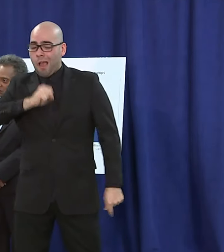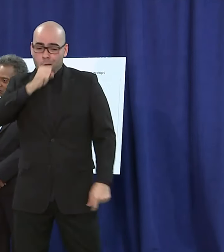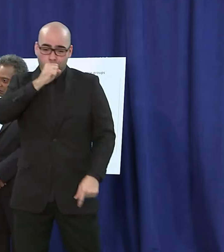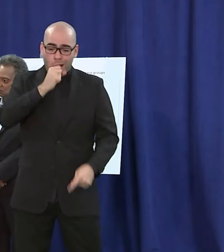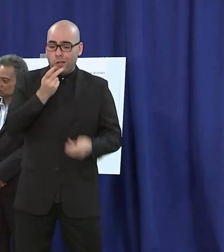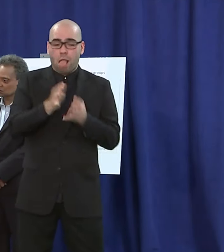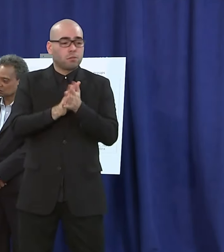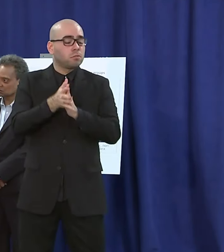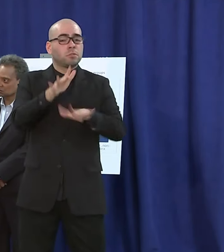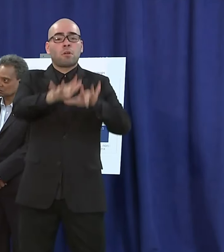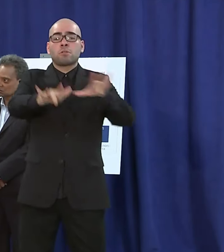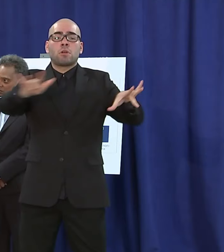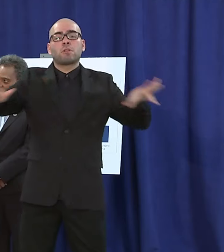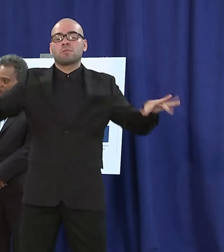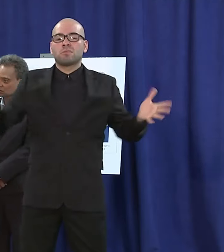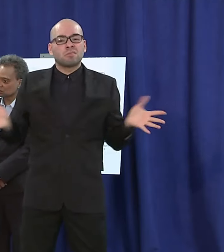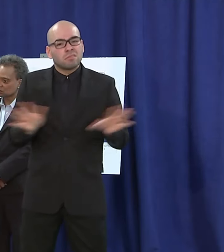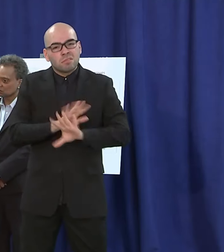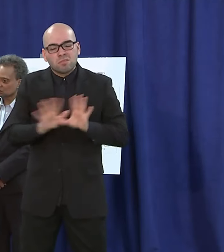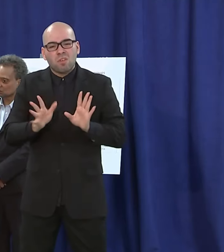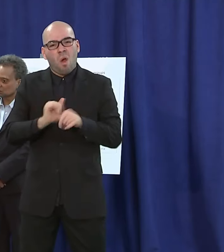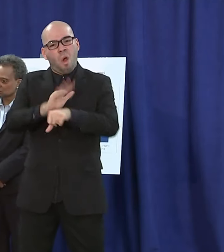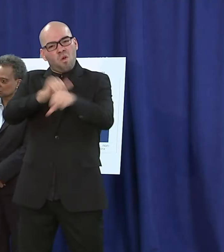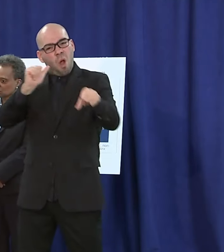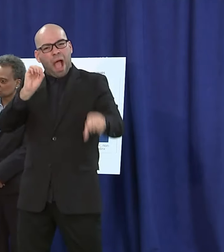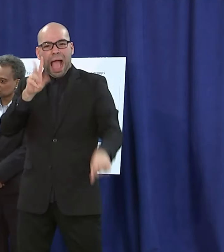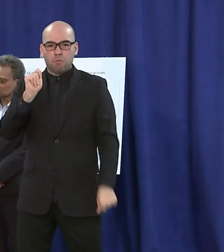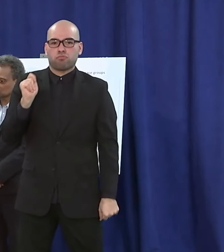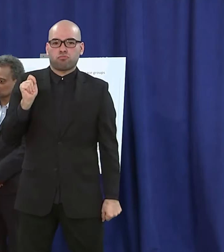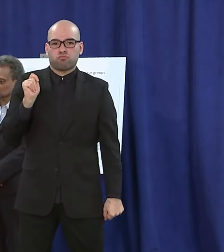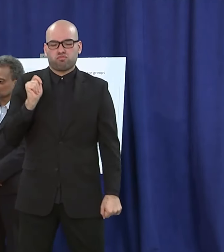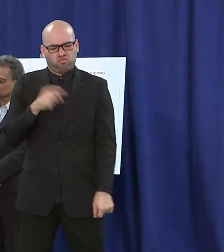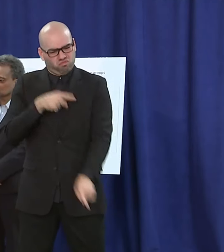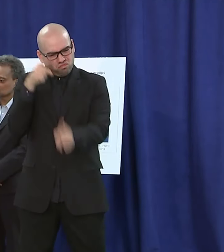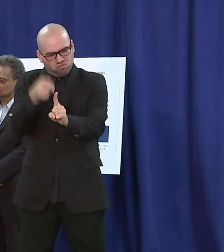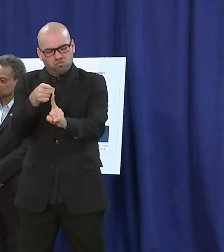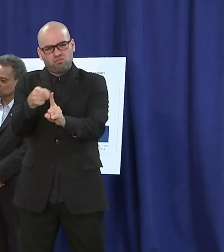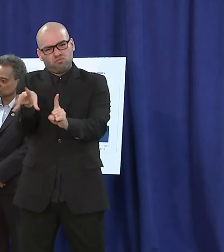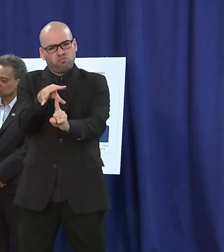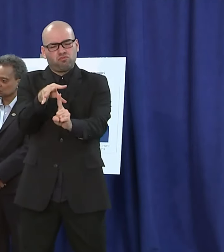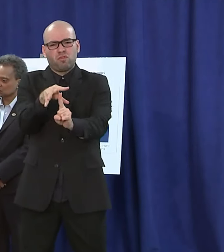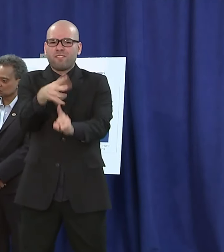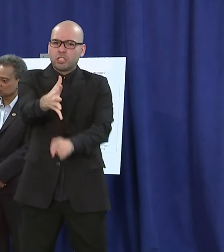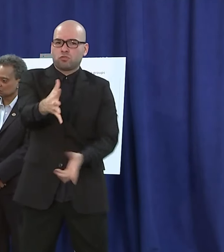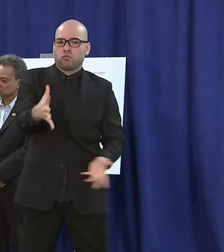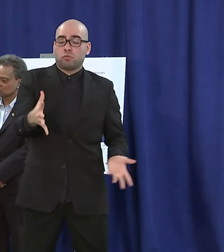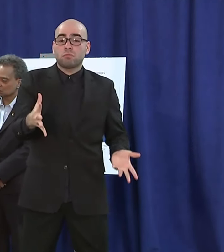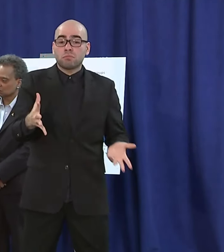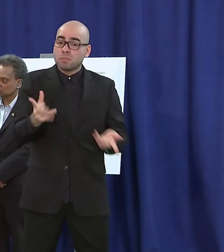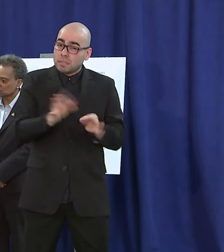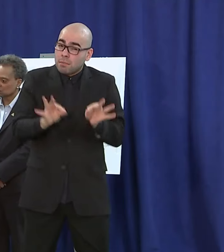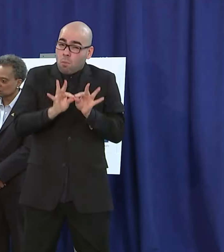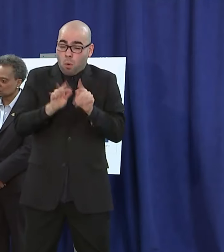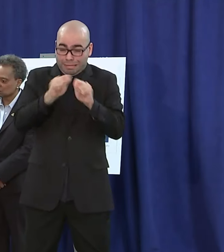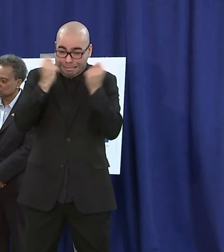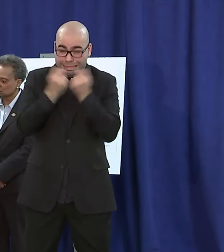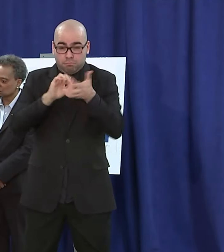this is a call to action. We are in this together, and we really have to do this together as a team. So thank you for having me, and thank